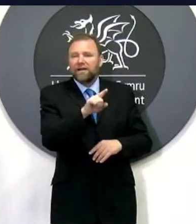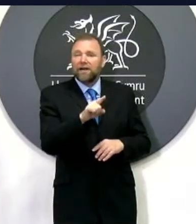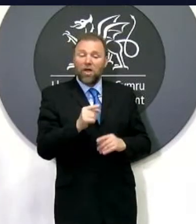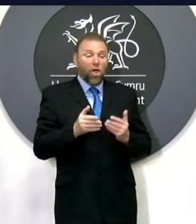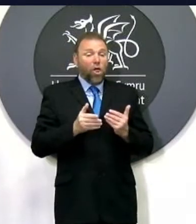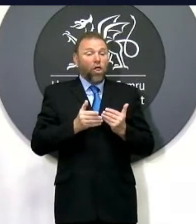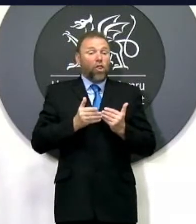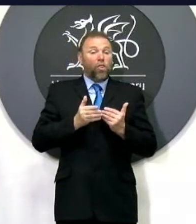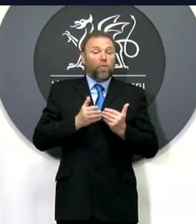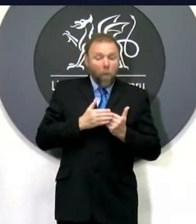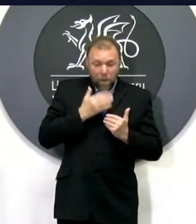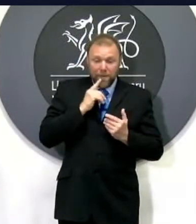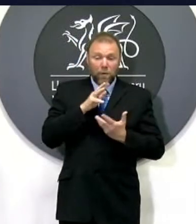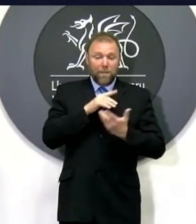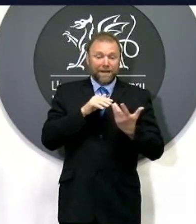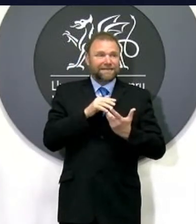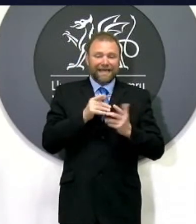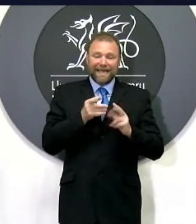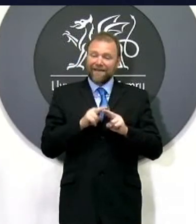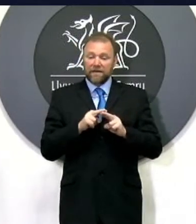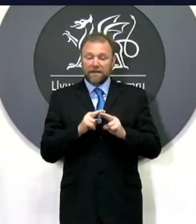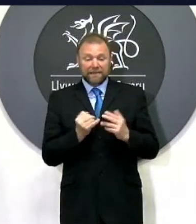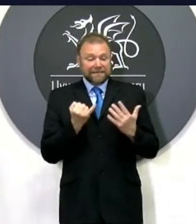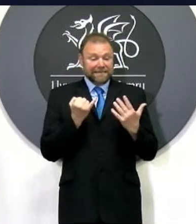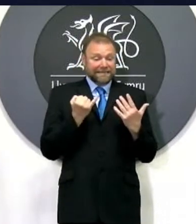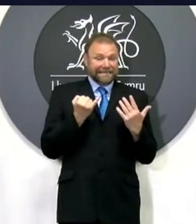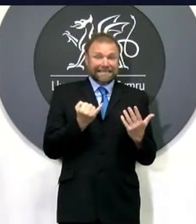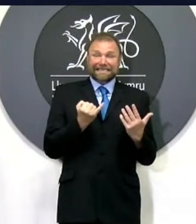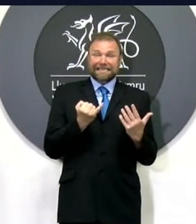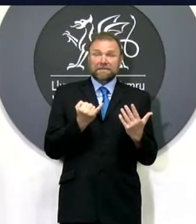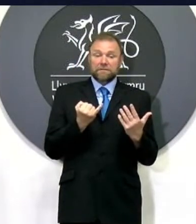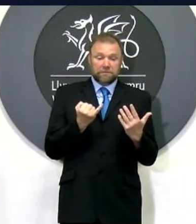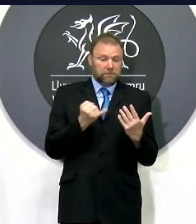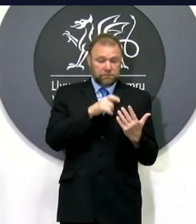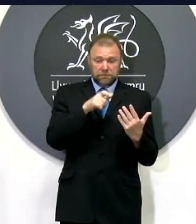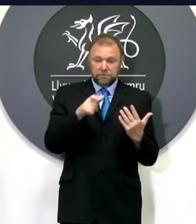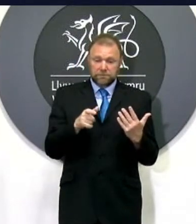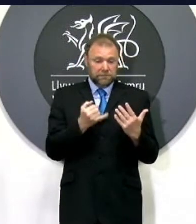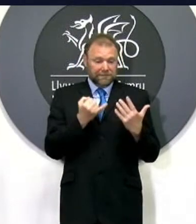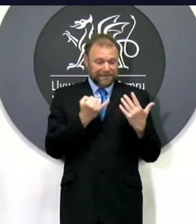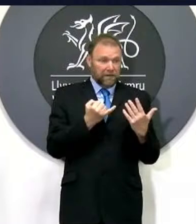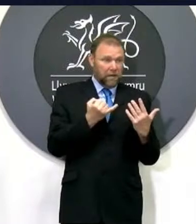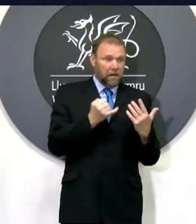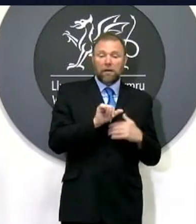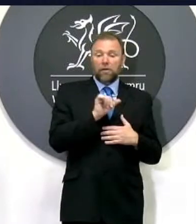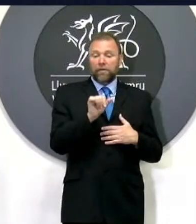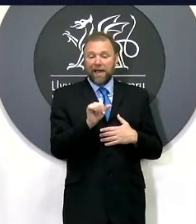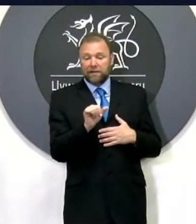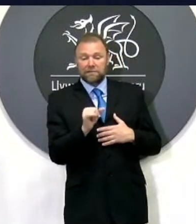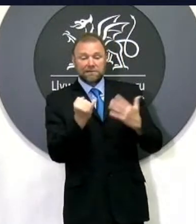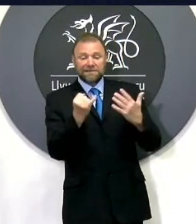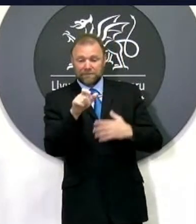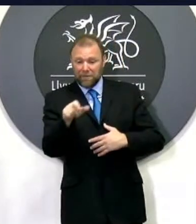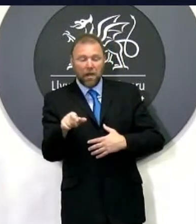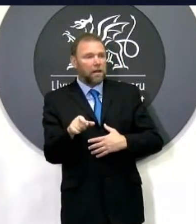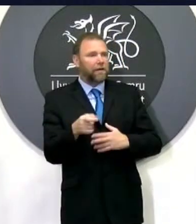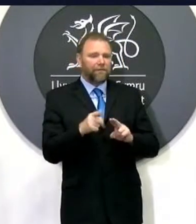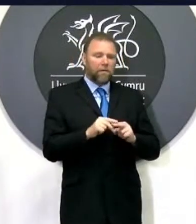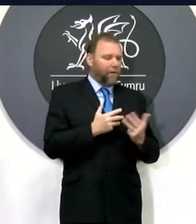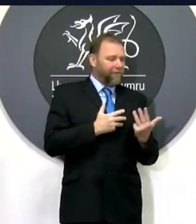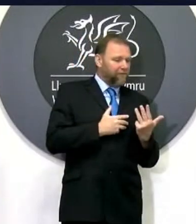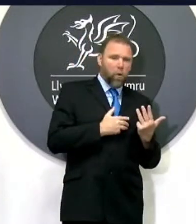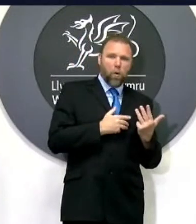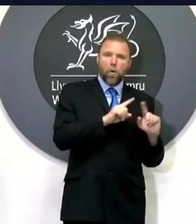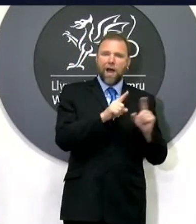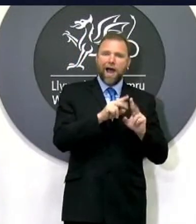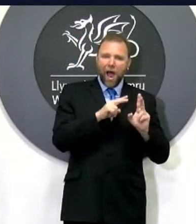mix, if you have, six people on consecutive occasions meeting with six people you very rapidly get into a situation where if the